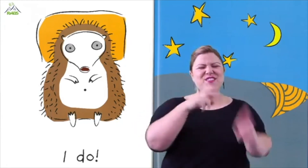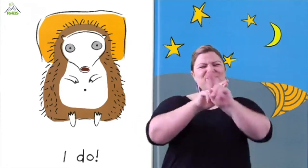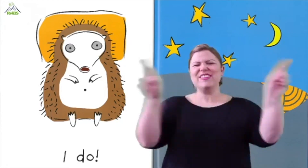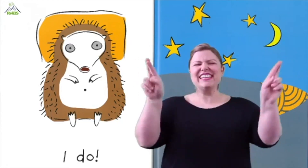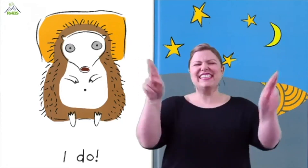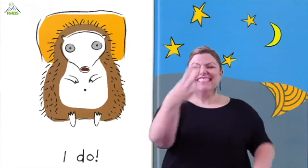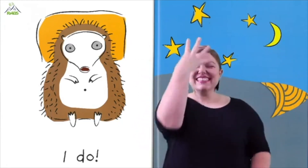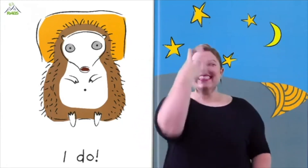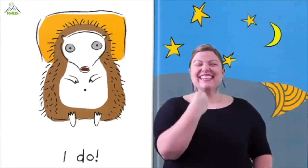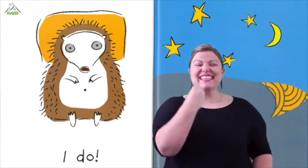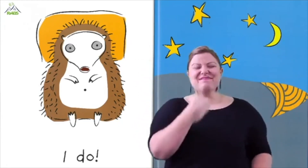I do.